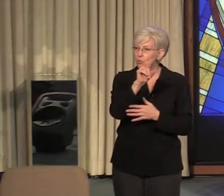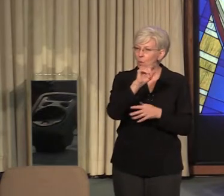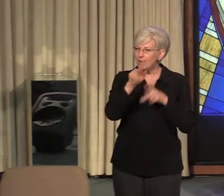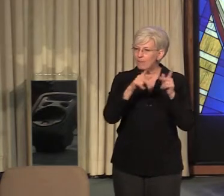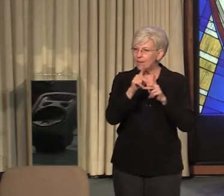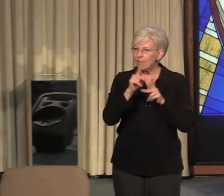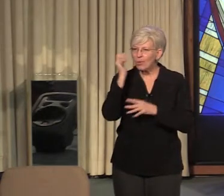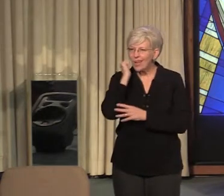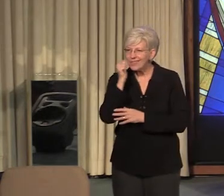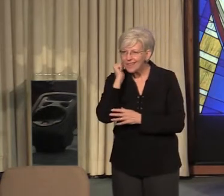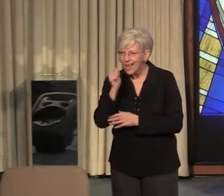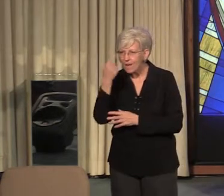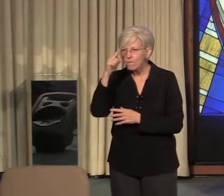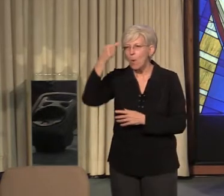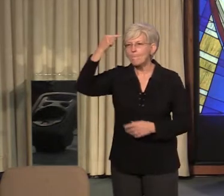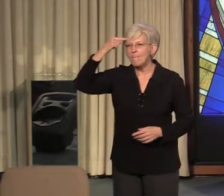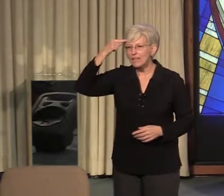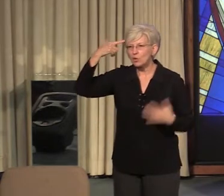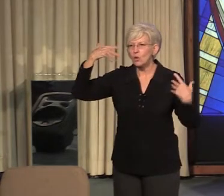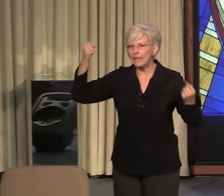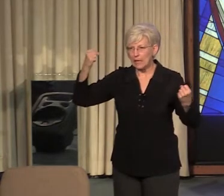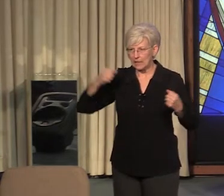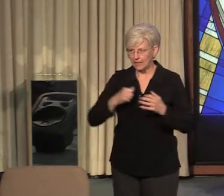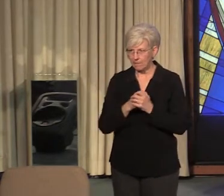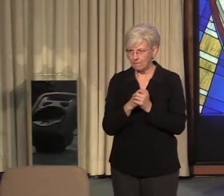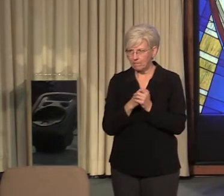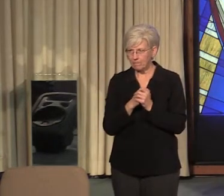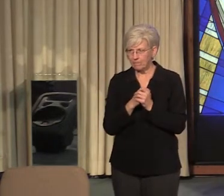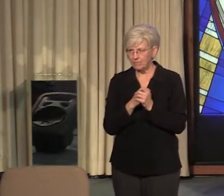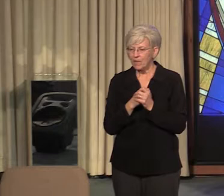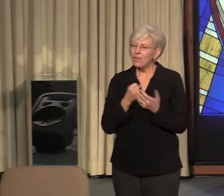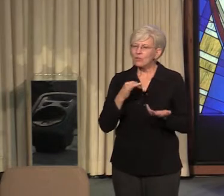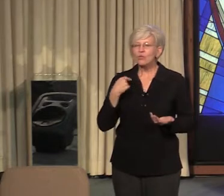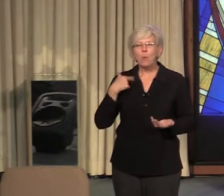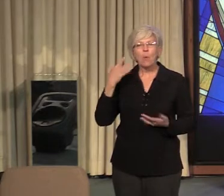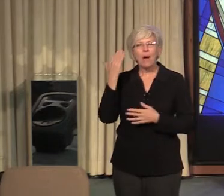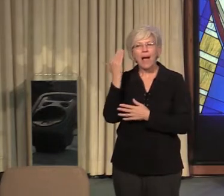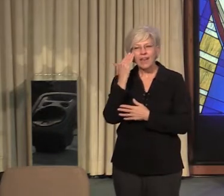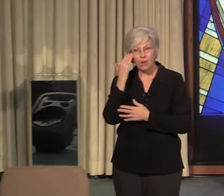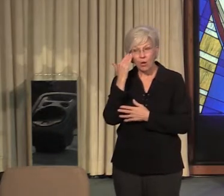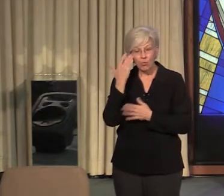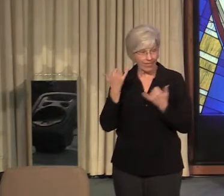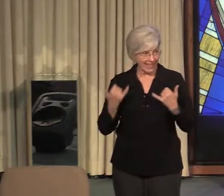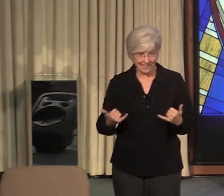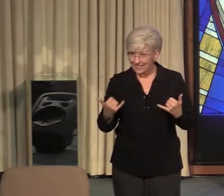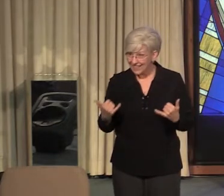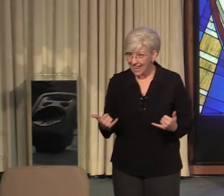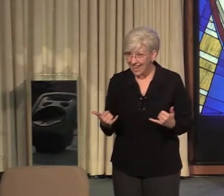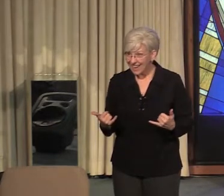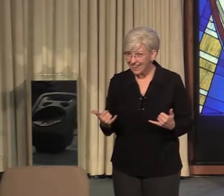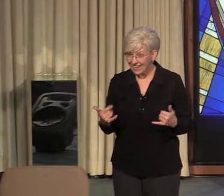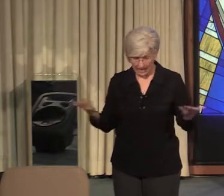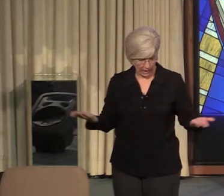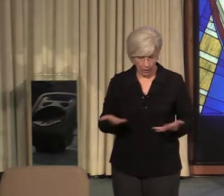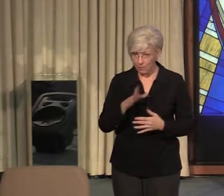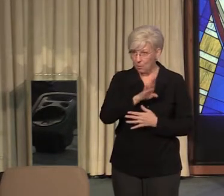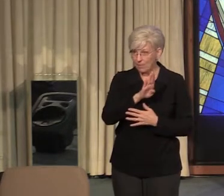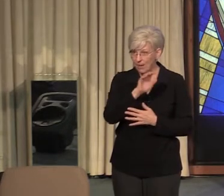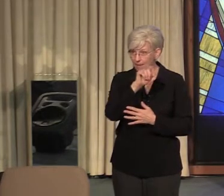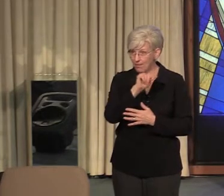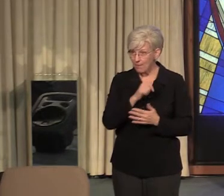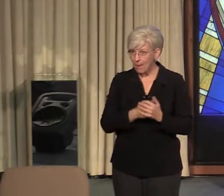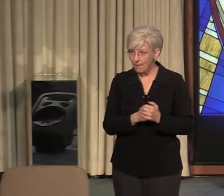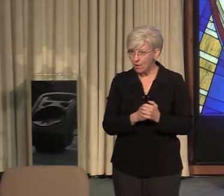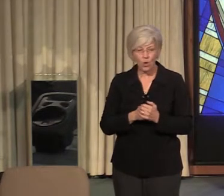for mental healing. So I know that today, here in Birmingham, Alabama,